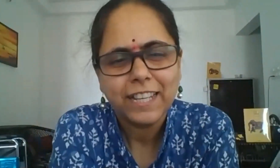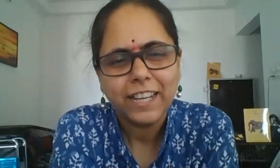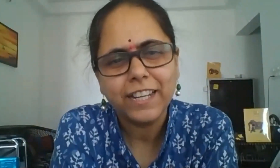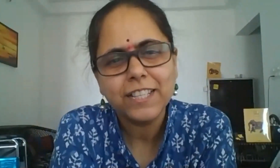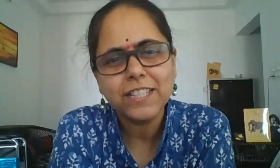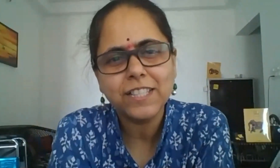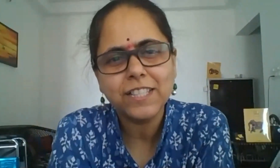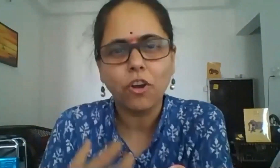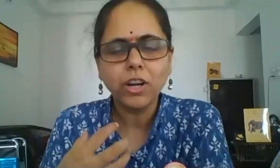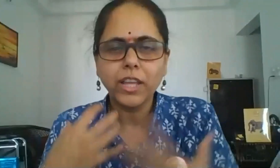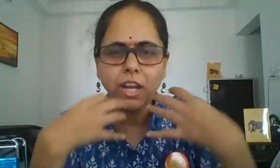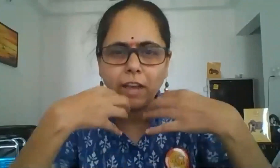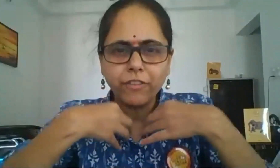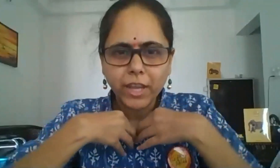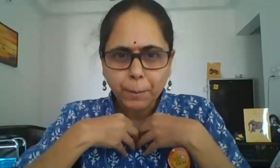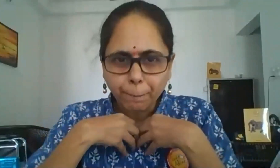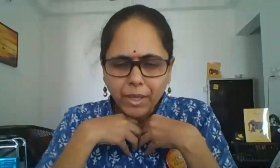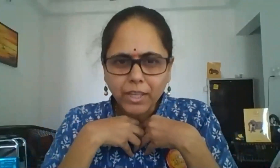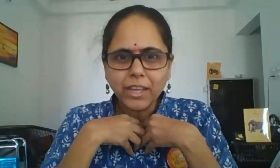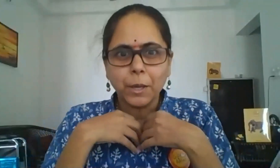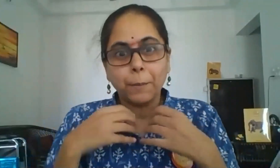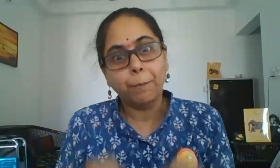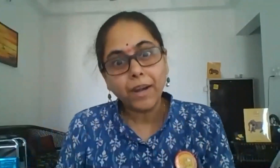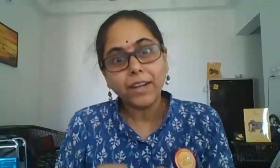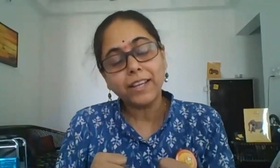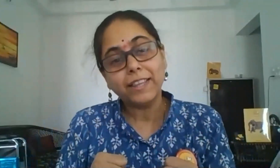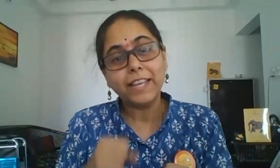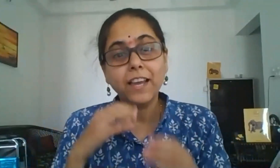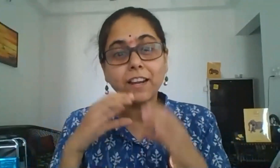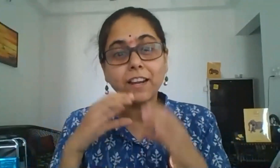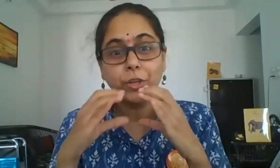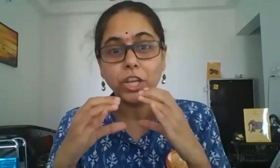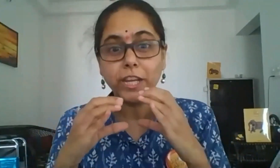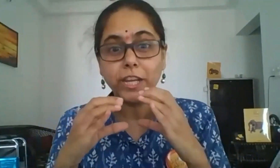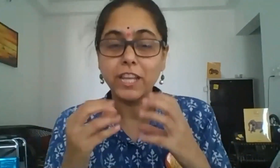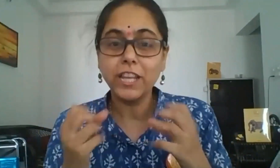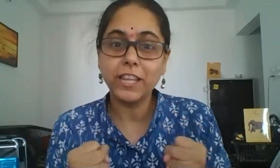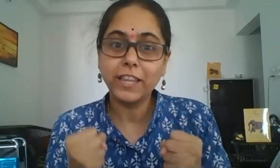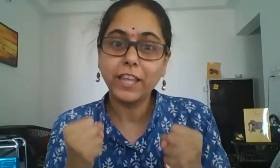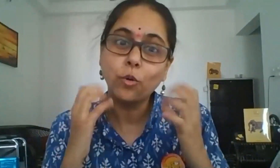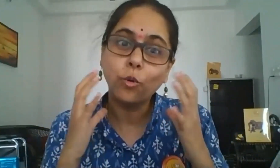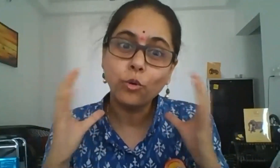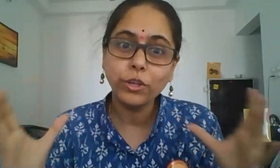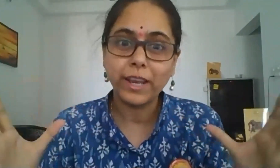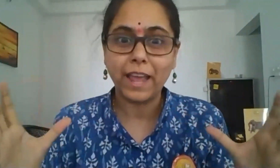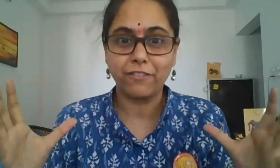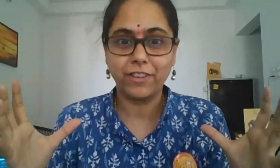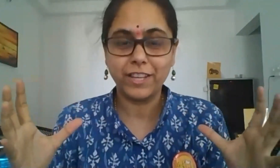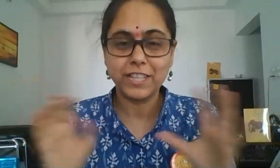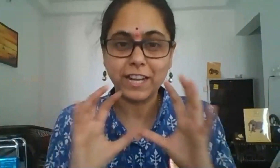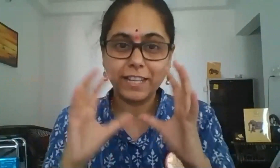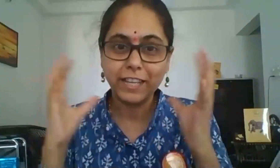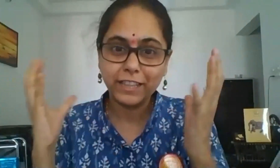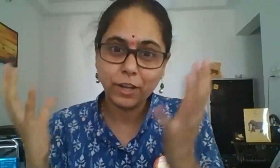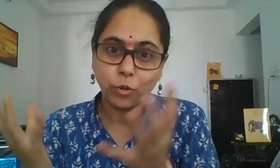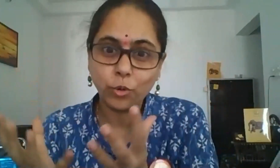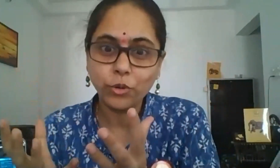it is not they are laughing at me, but they are communicating in their own language and they are in their own